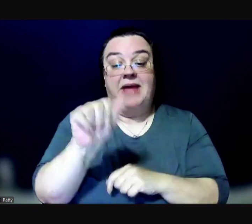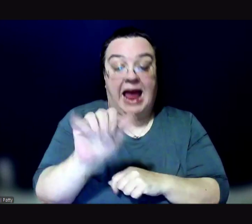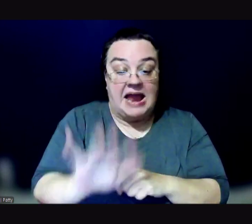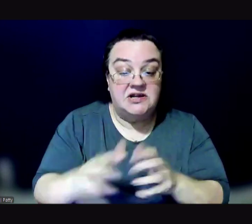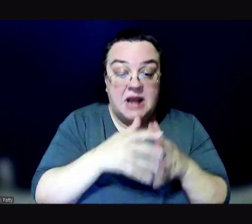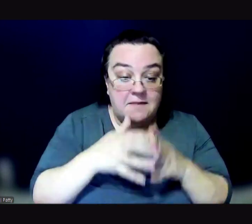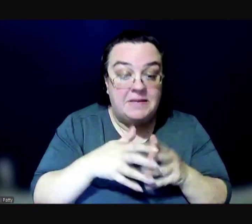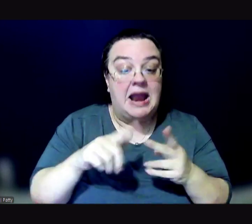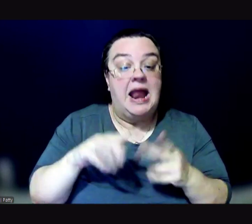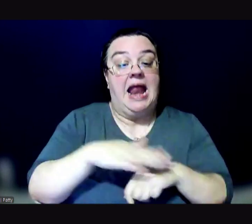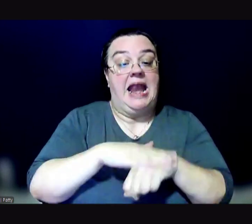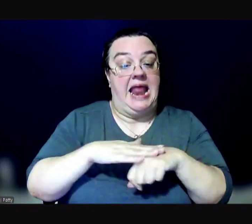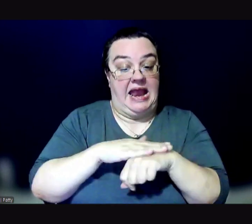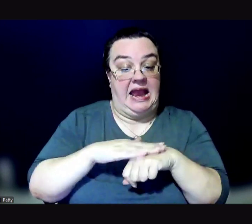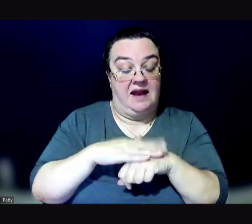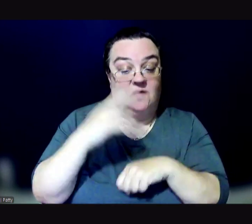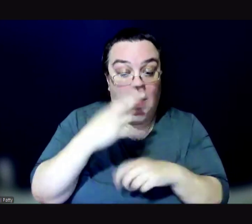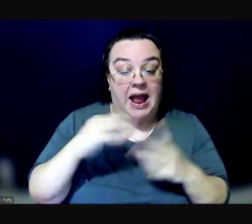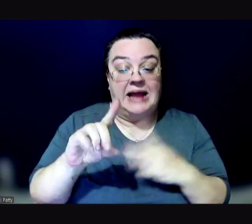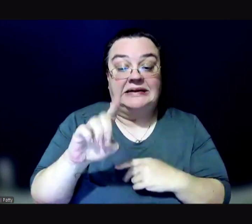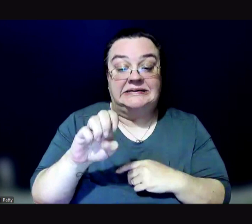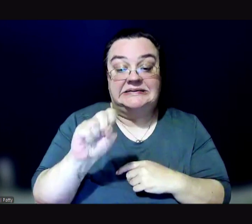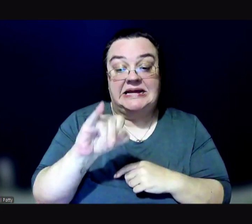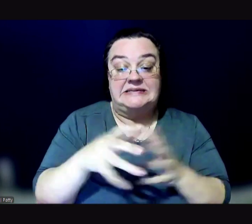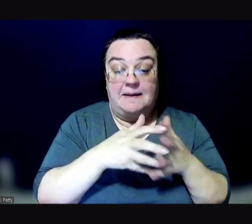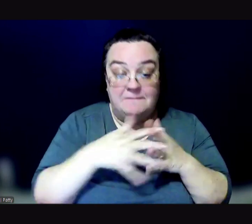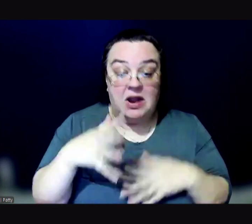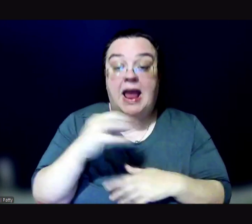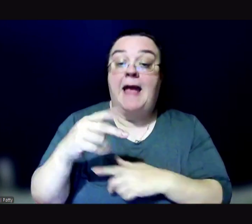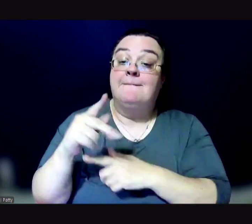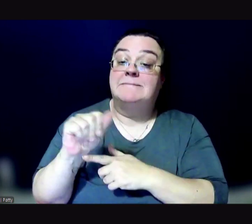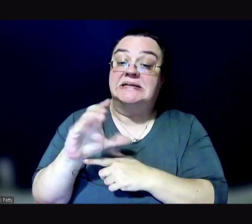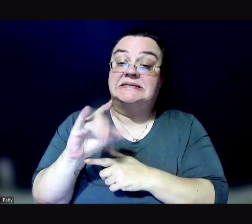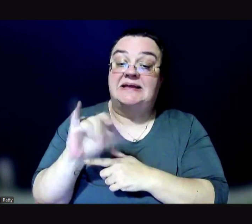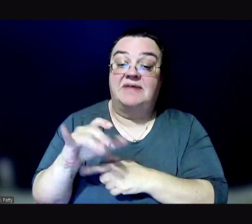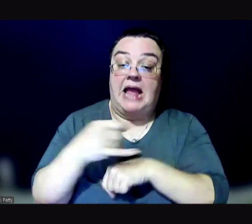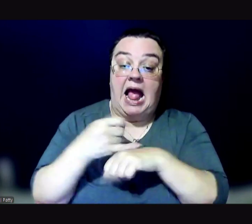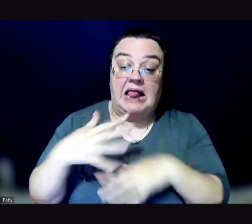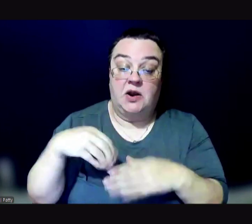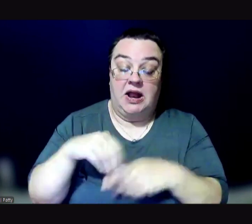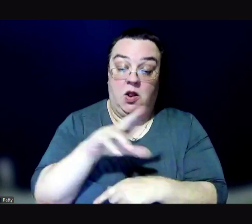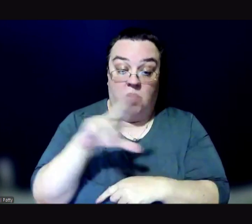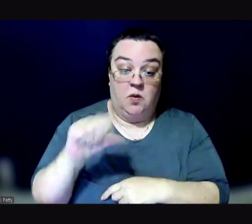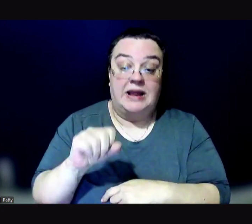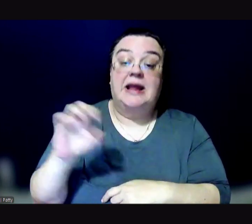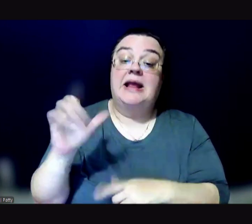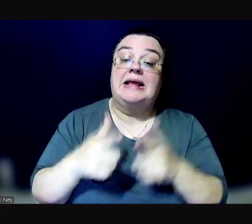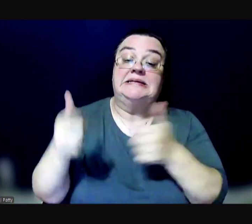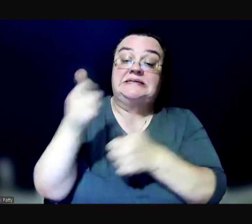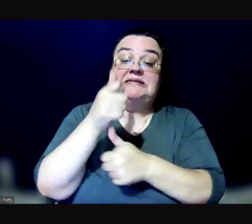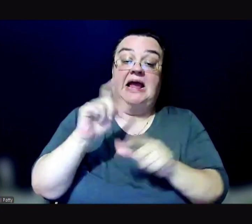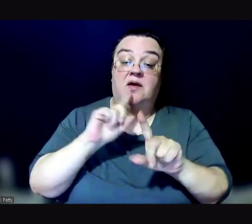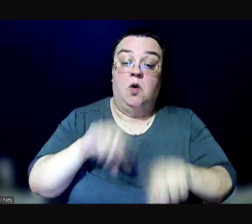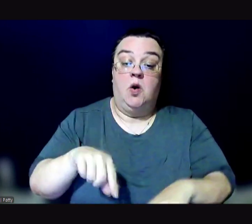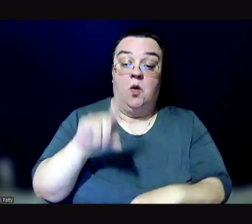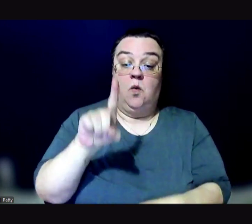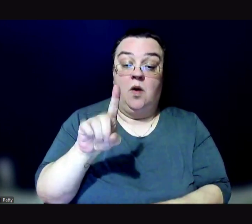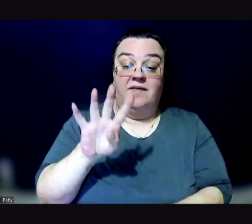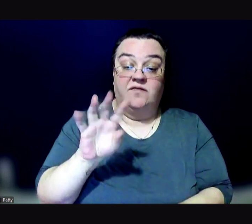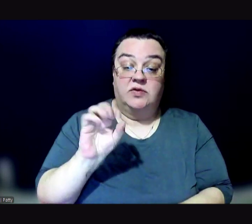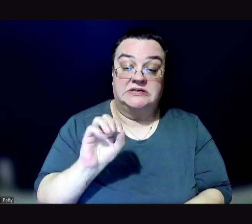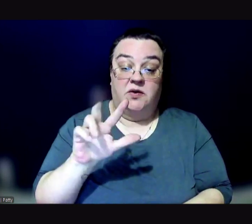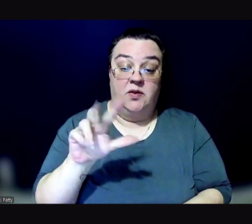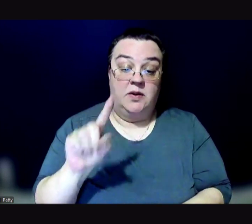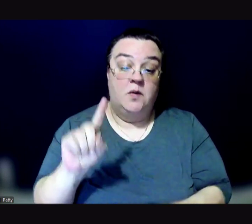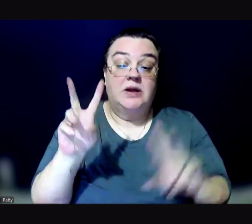Americans, and Pacific Islanders here in the United States. Whereas Executive Order 14031, titled Advancing Equity, Justice, and